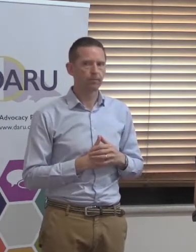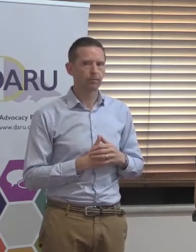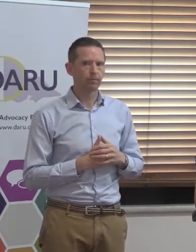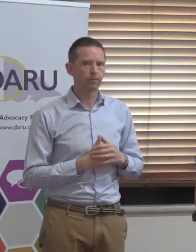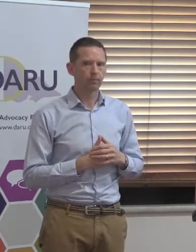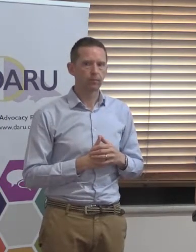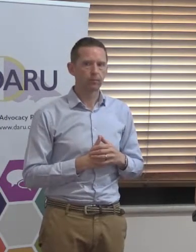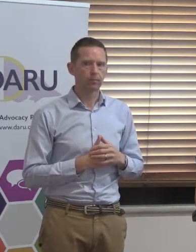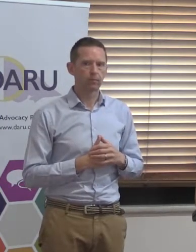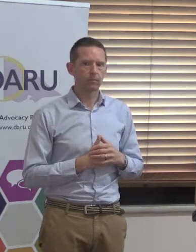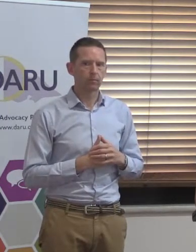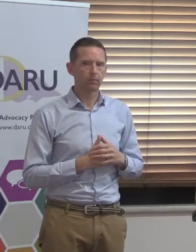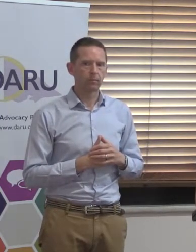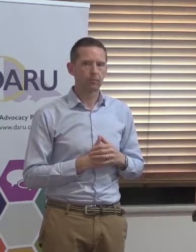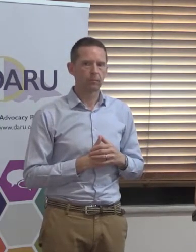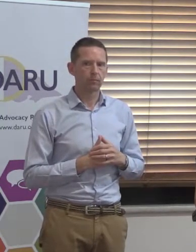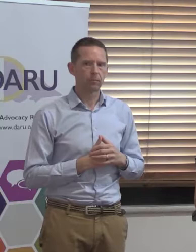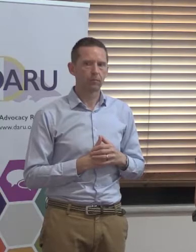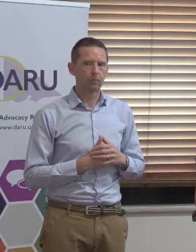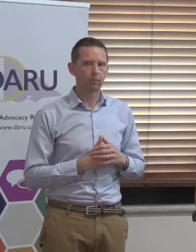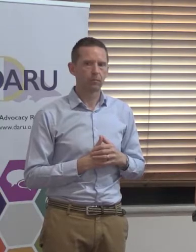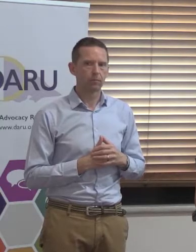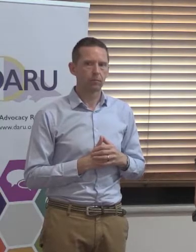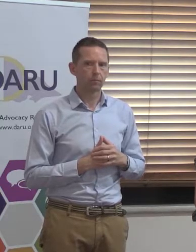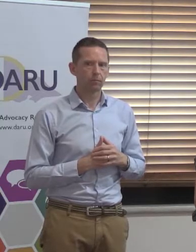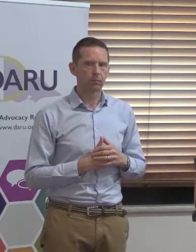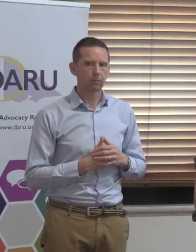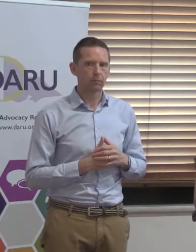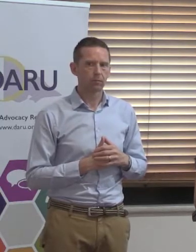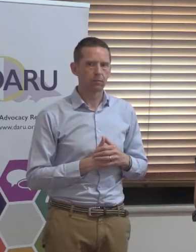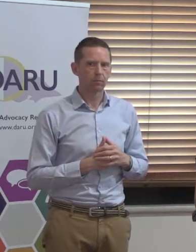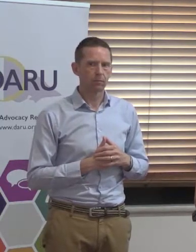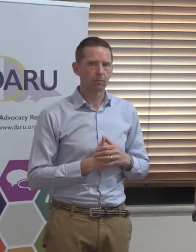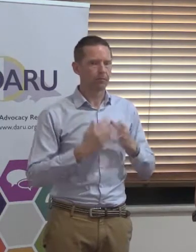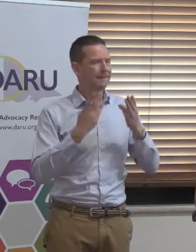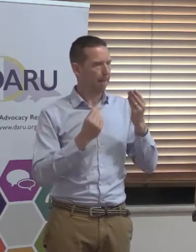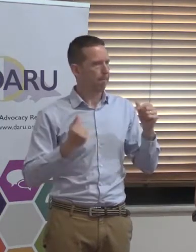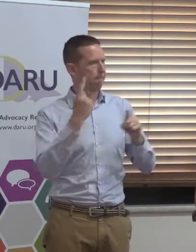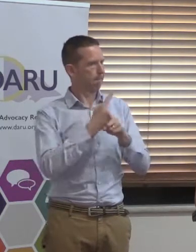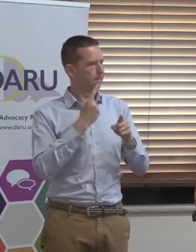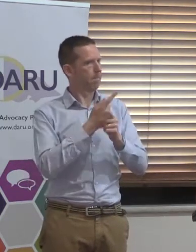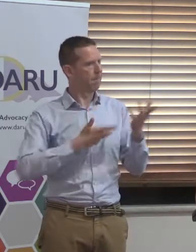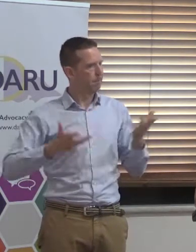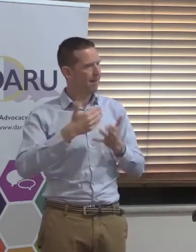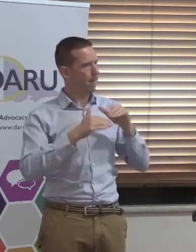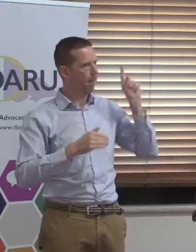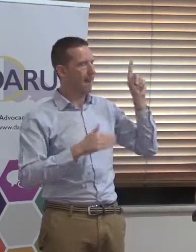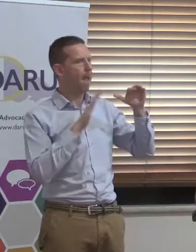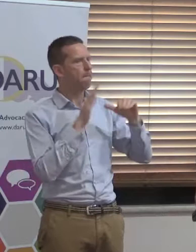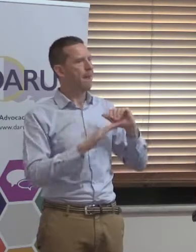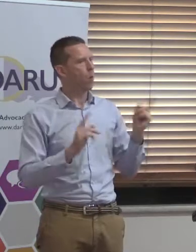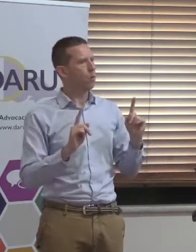There is a bit of a discussion in that topic about the interaction